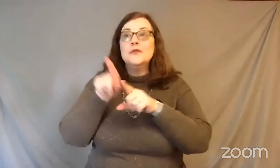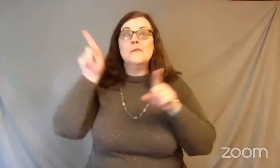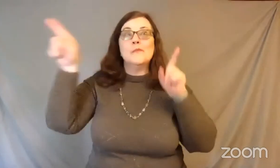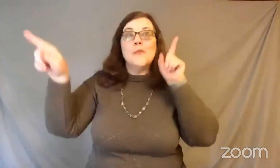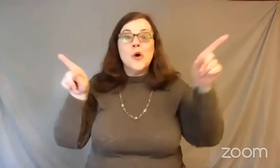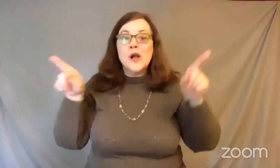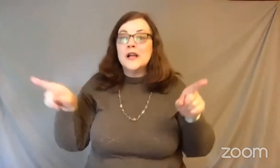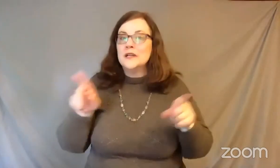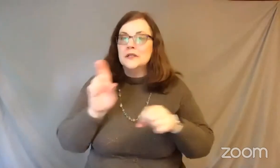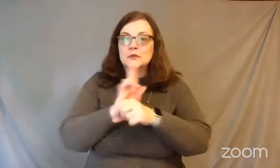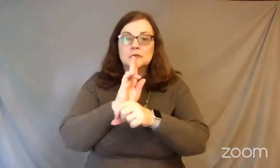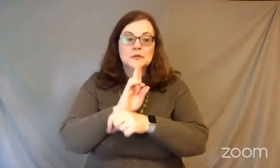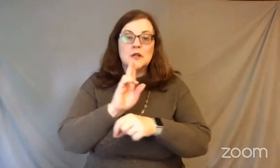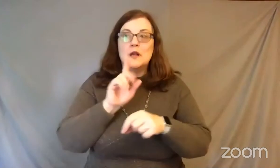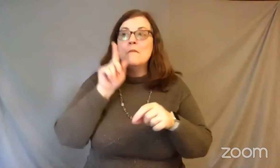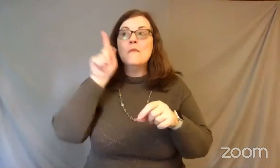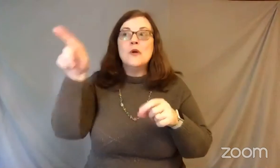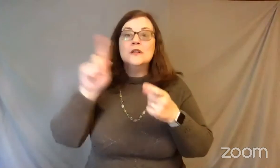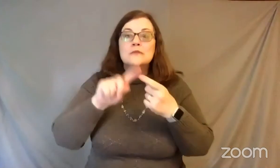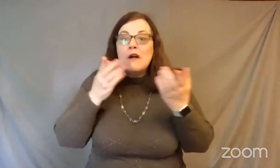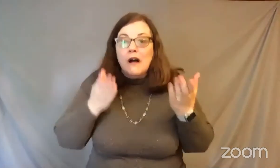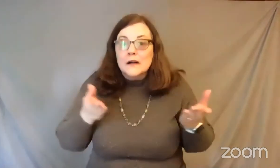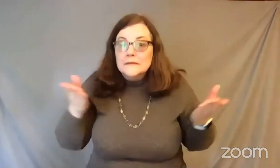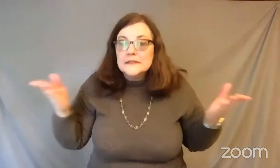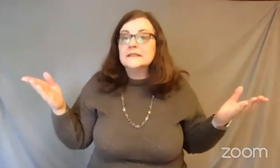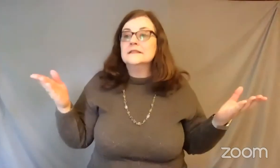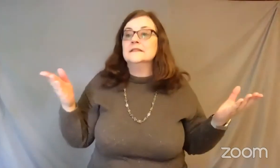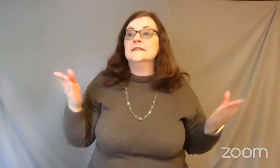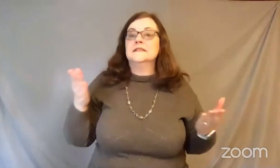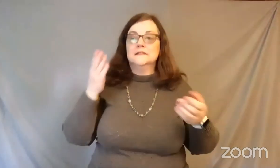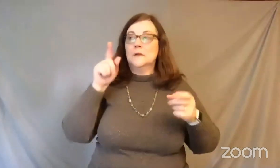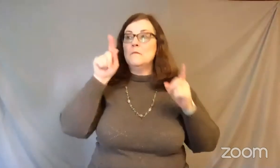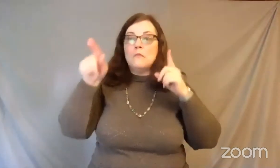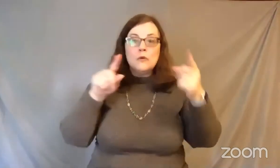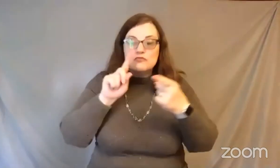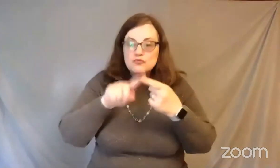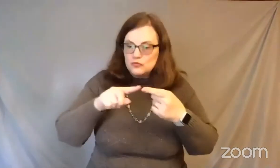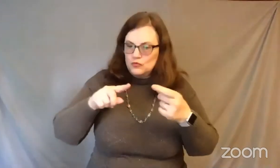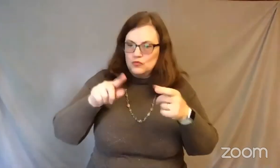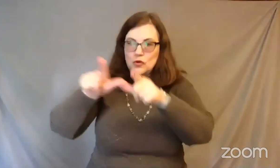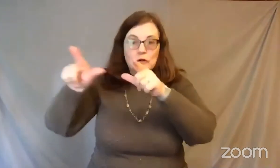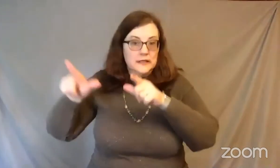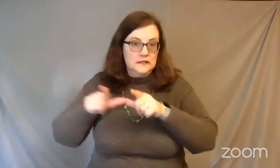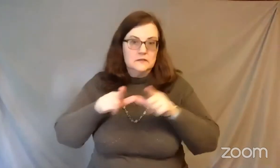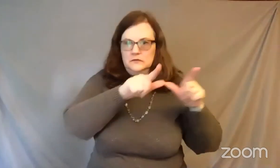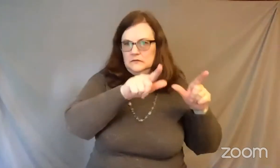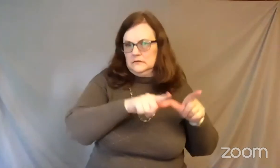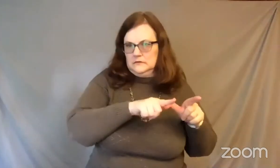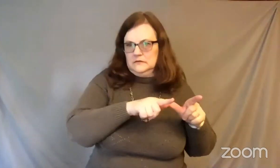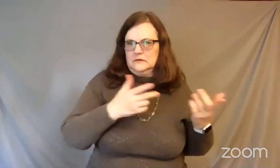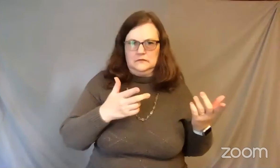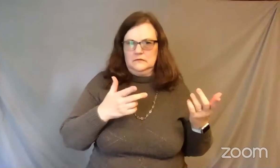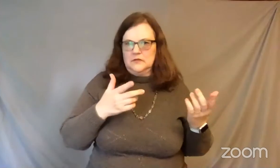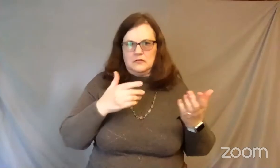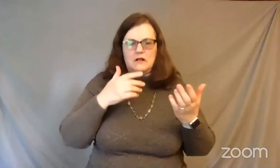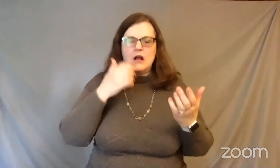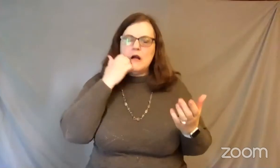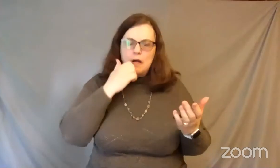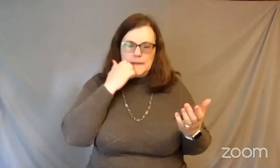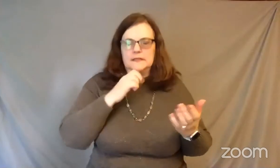referred to in using this pronoun structure. But pointing can also be used for pointing at objects